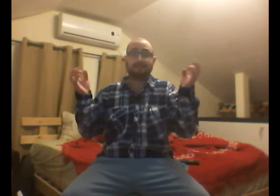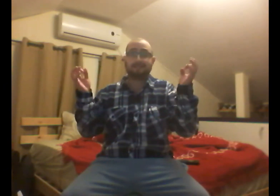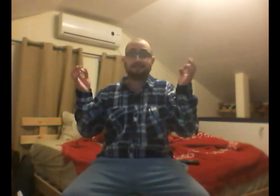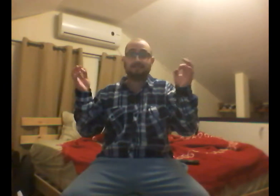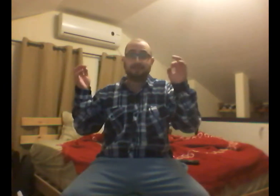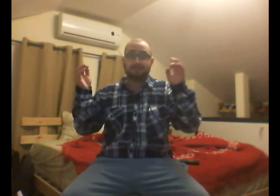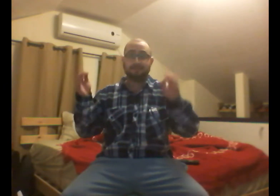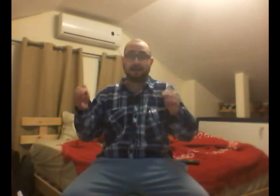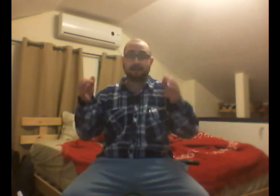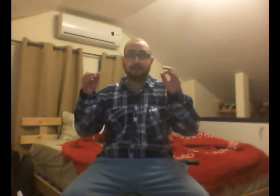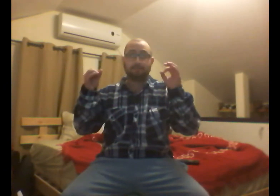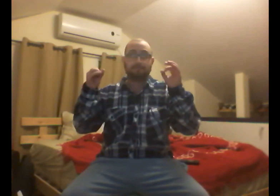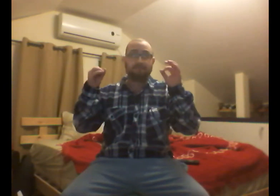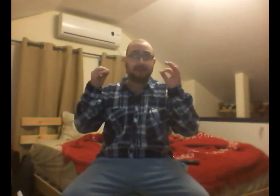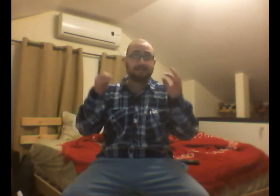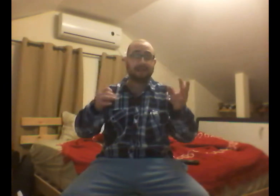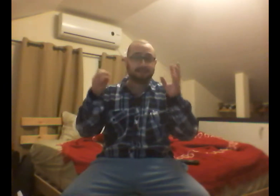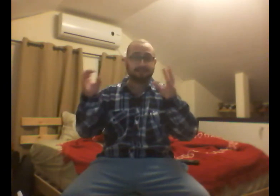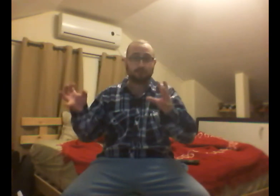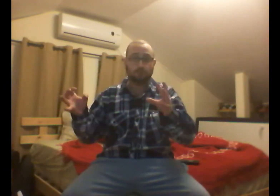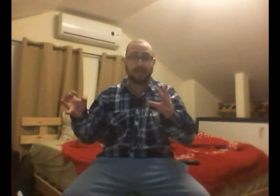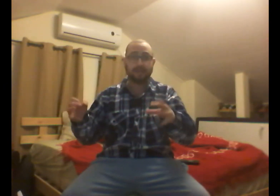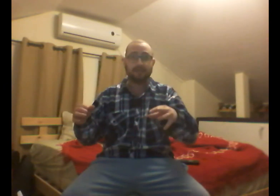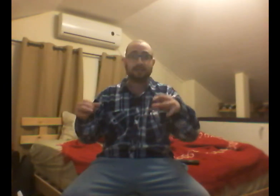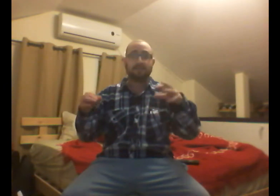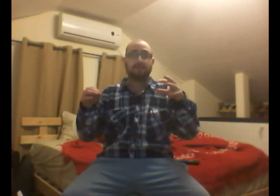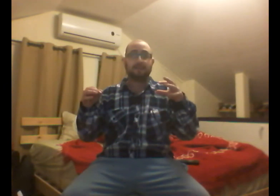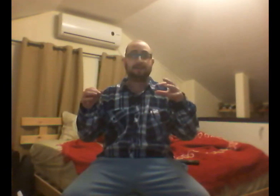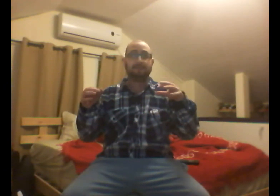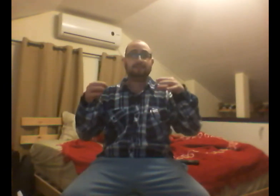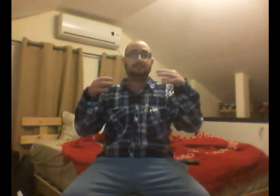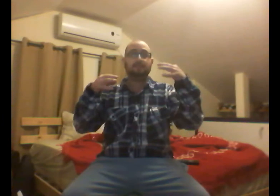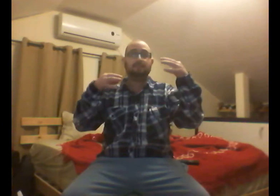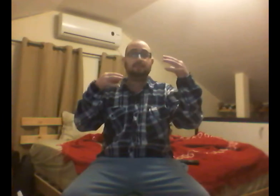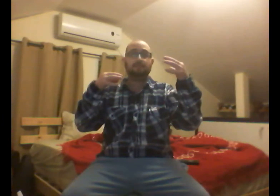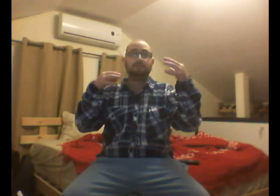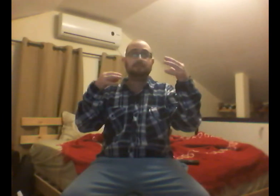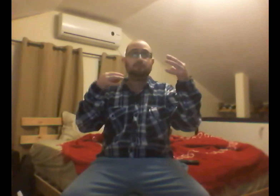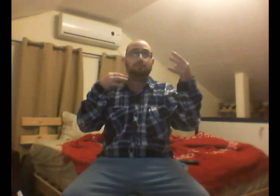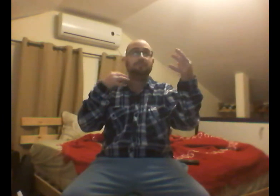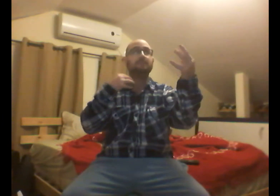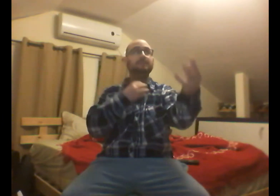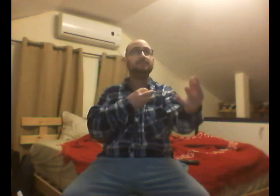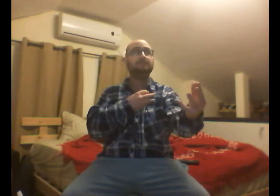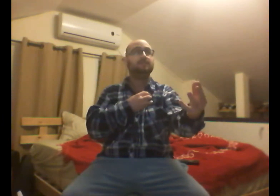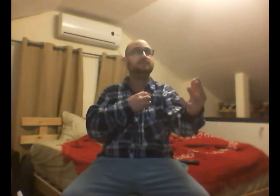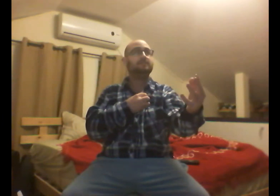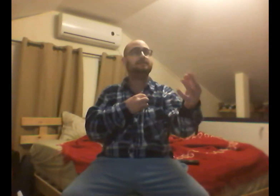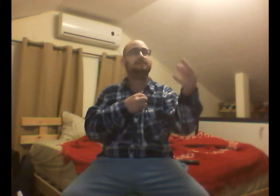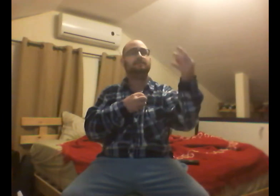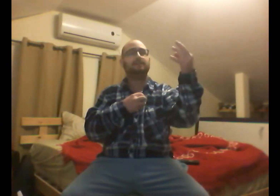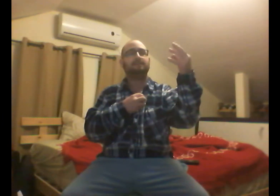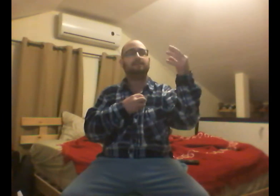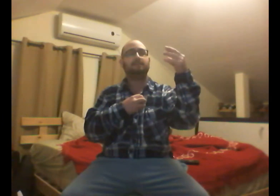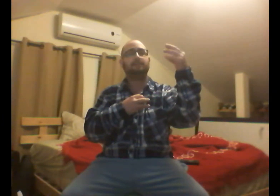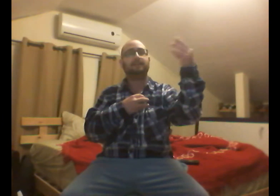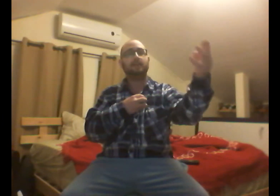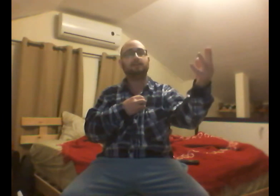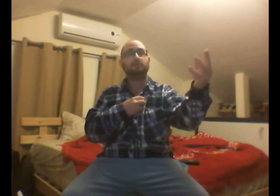It's done in a fantastic way that you believe that the characters that